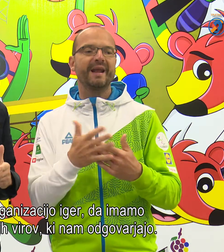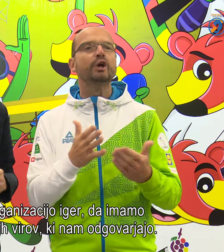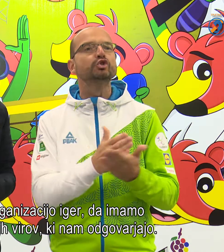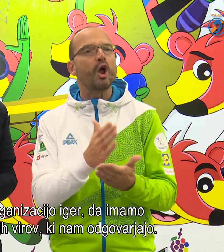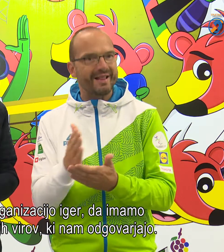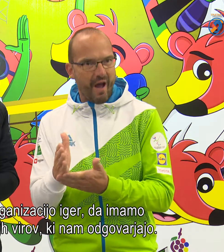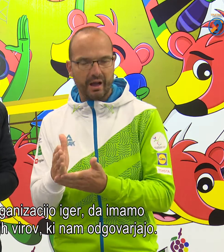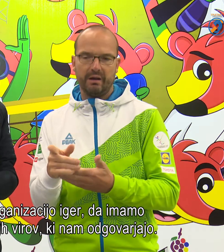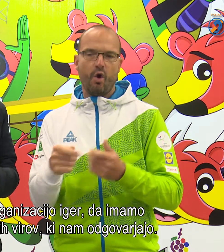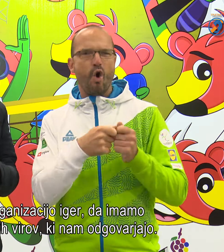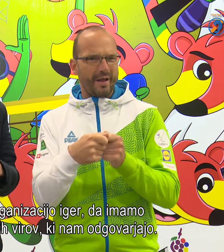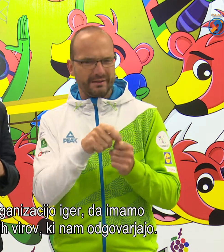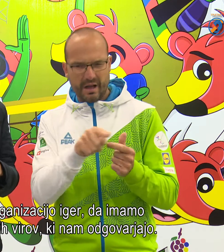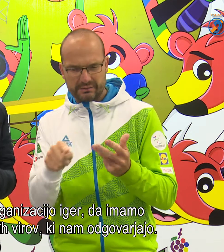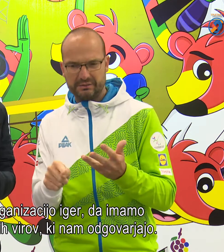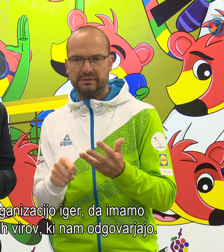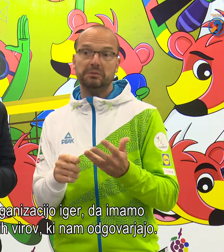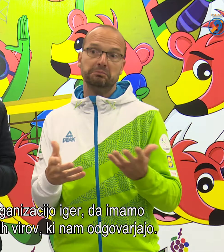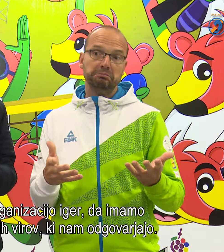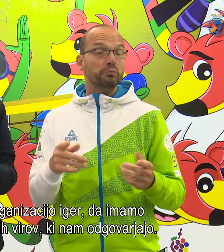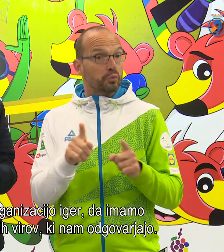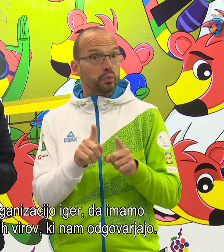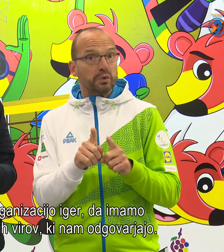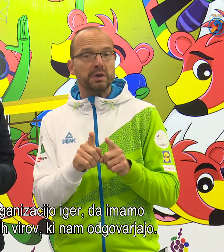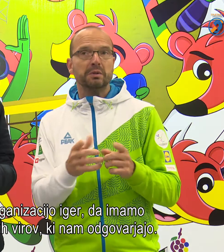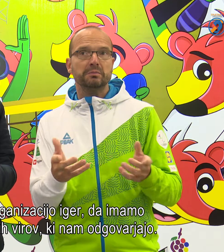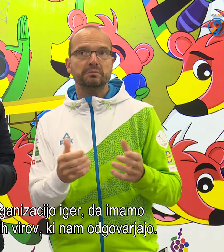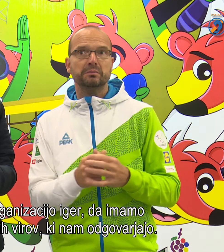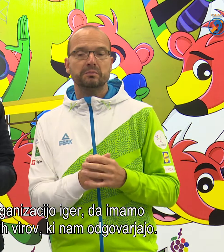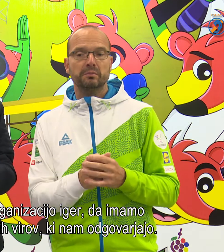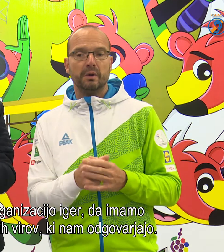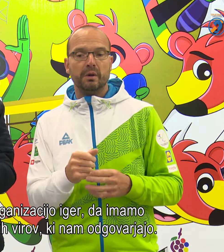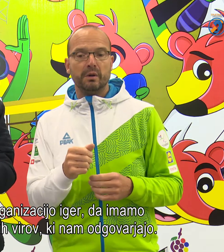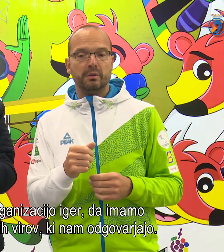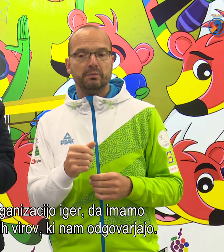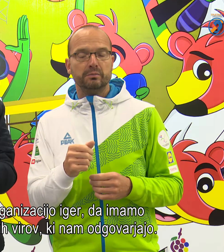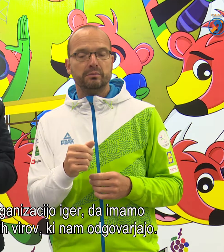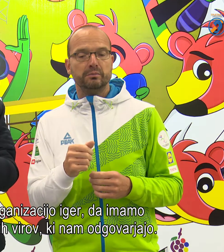with your organization. Then we have a lot of